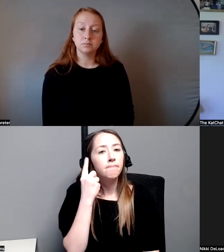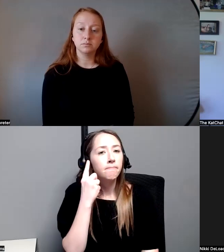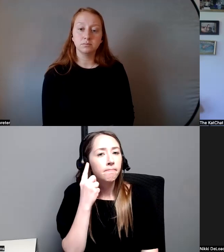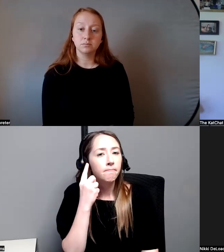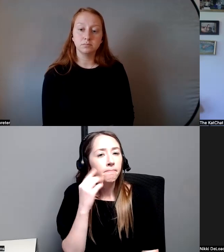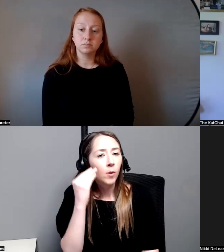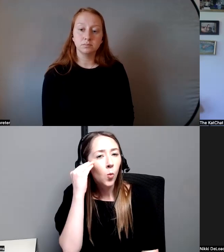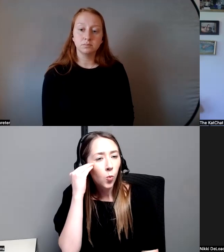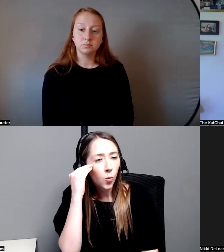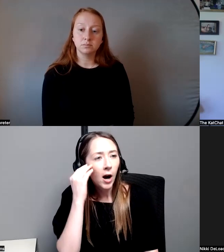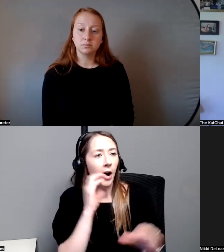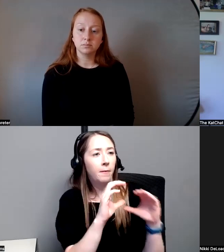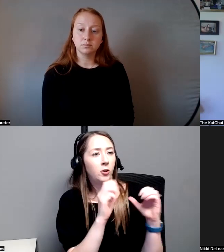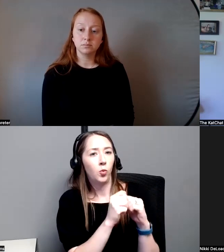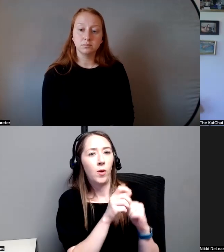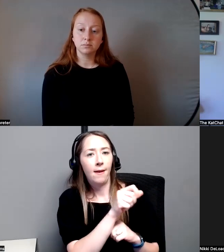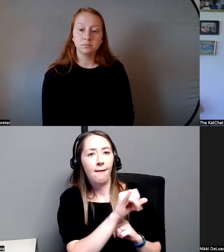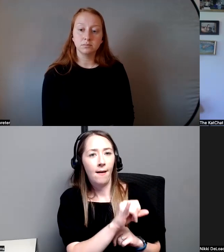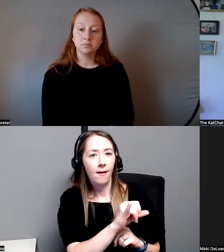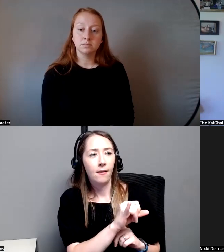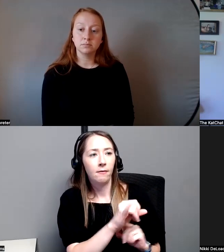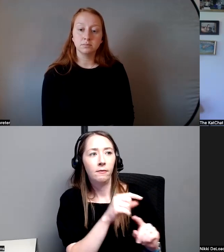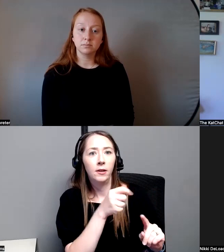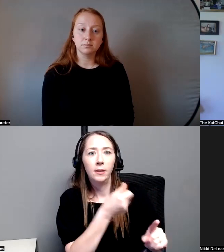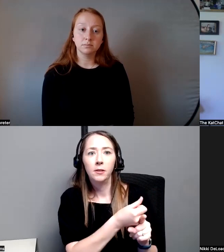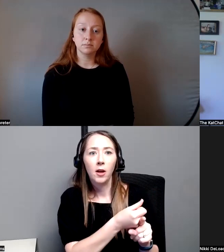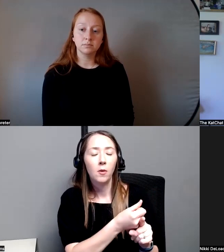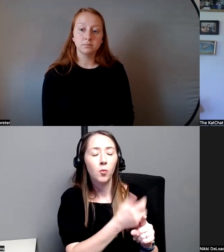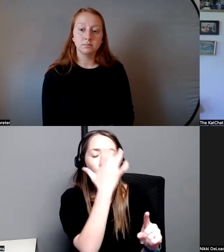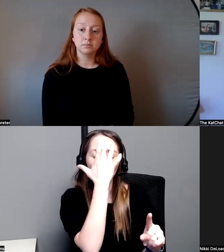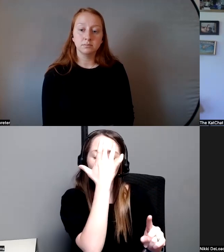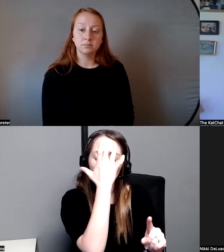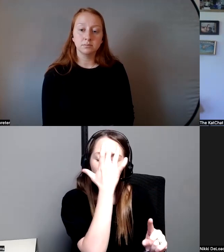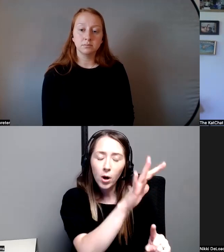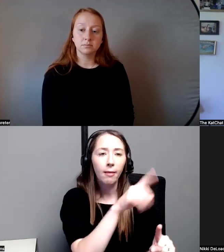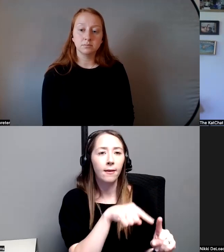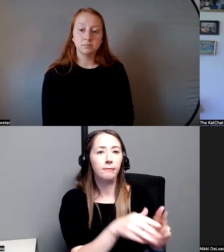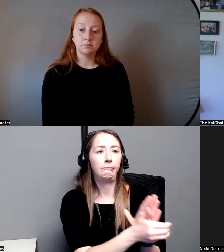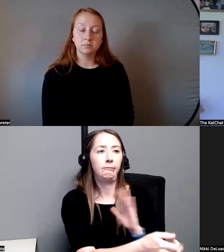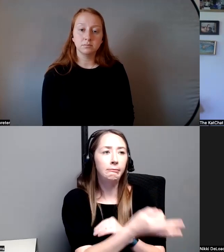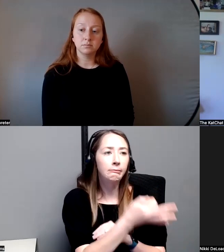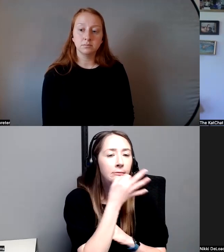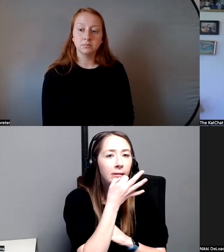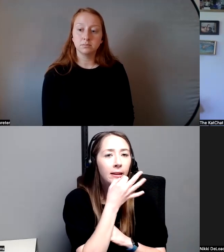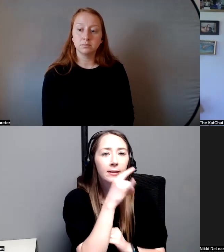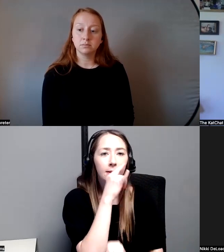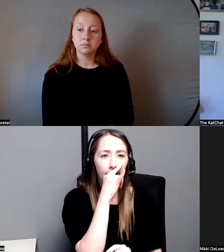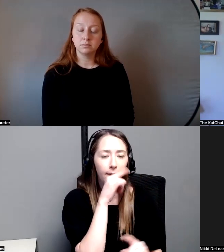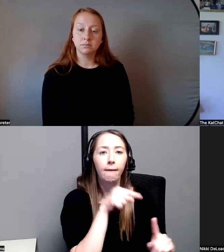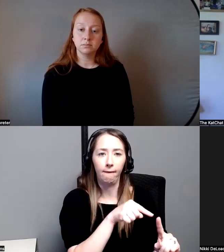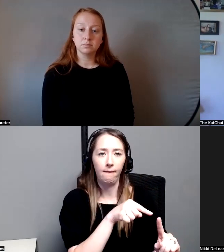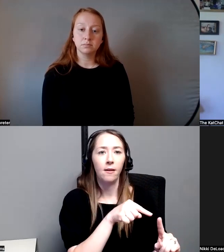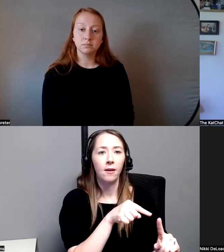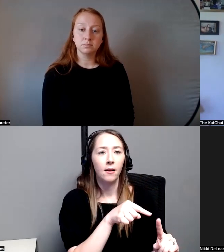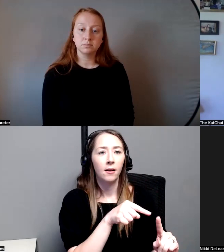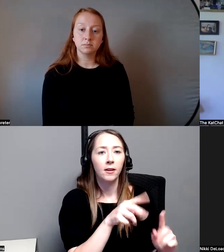in communication with AIS. He is a brilliant, talented, incredible kid who